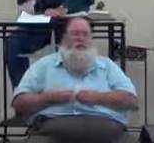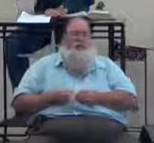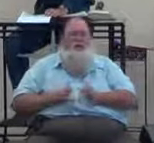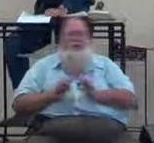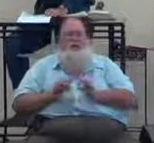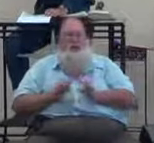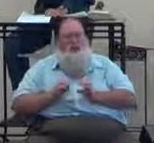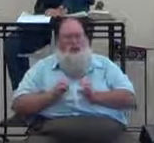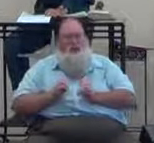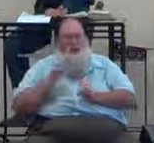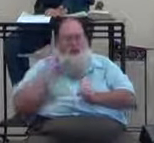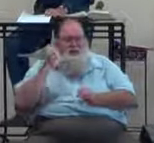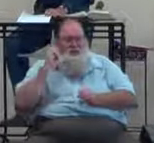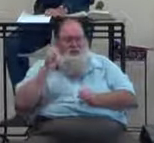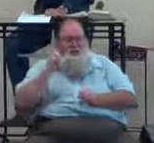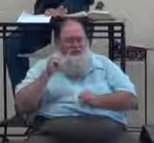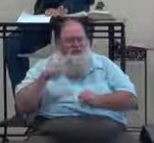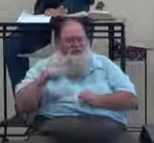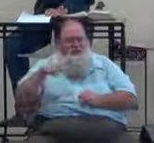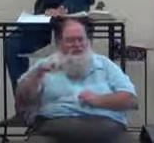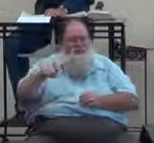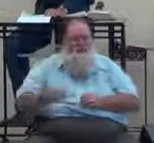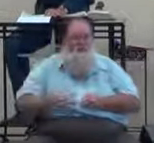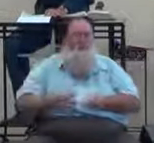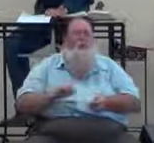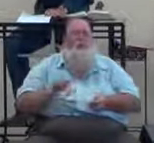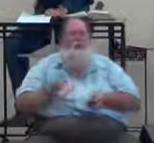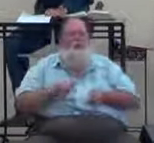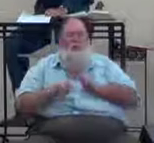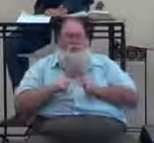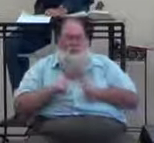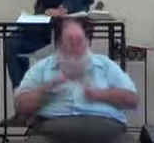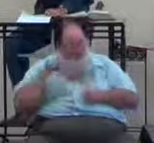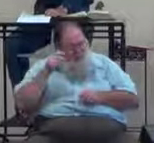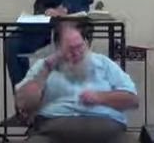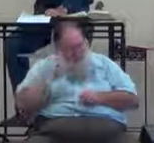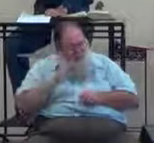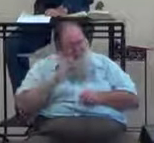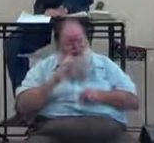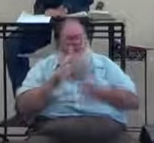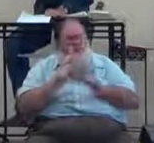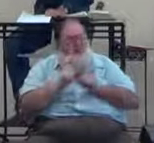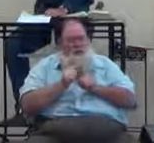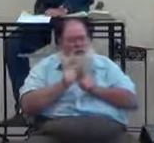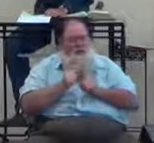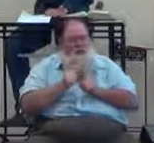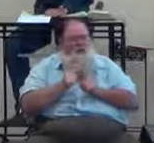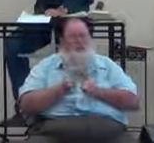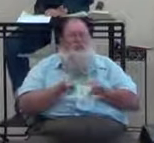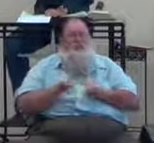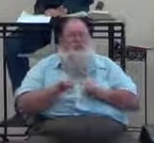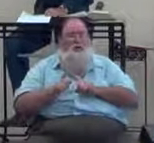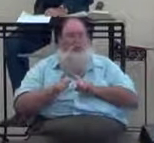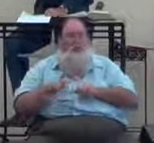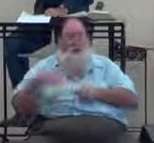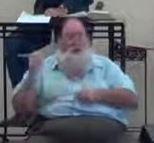For people hear the word of God, and we get out of our comfort zone, get out of our area, and go to do